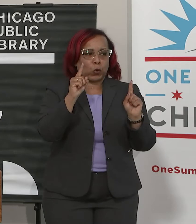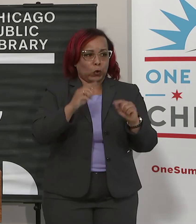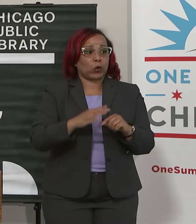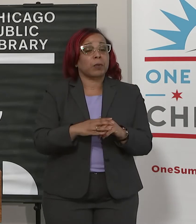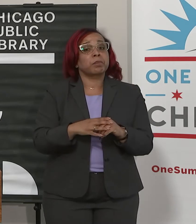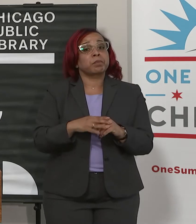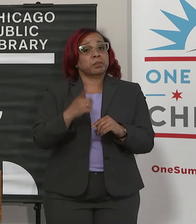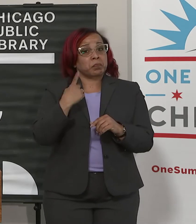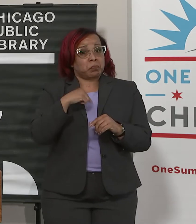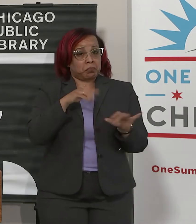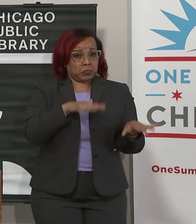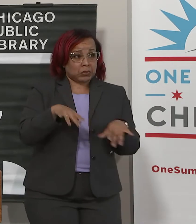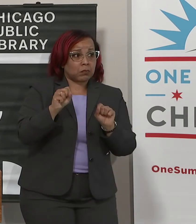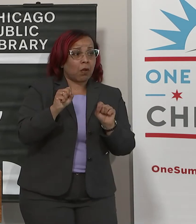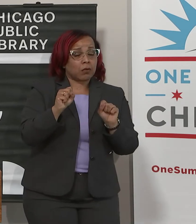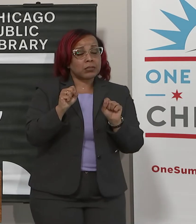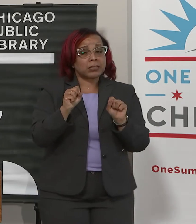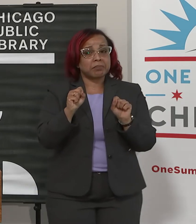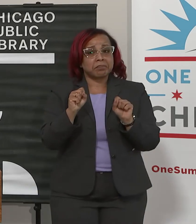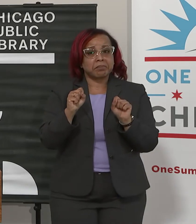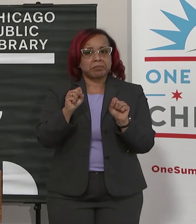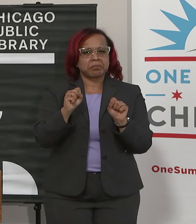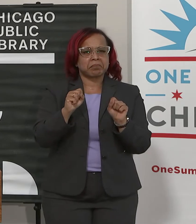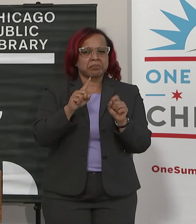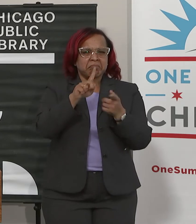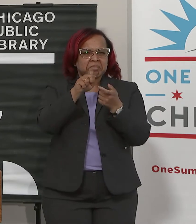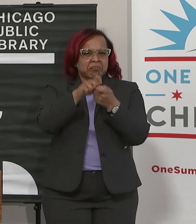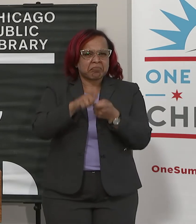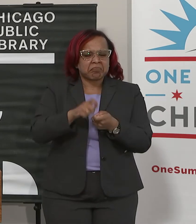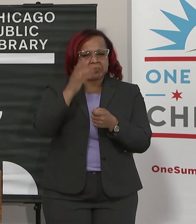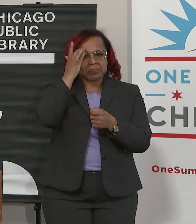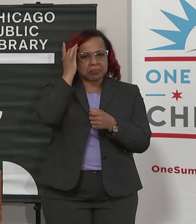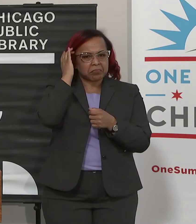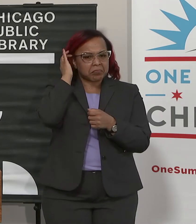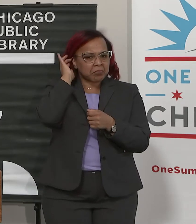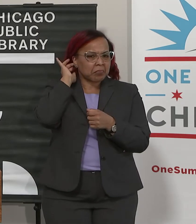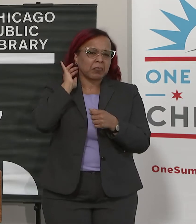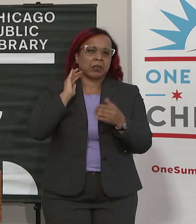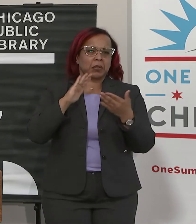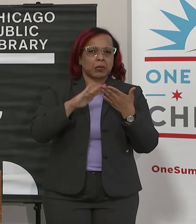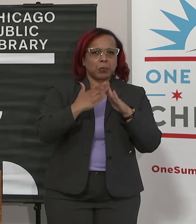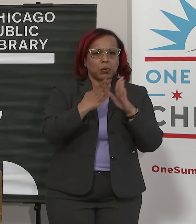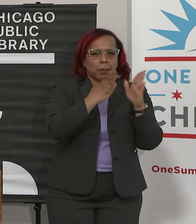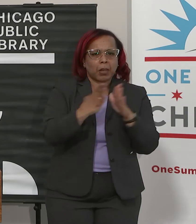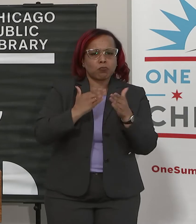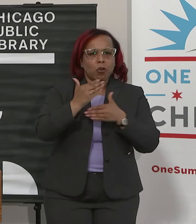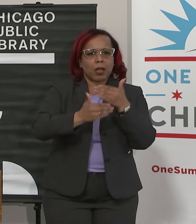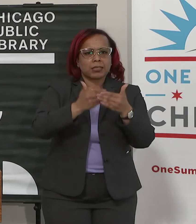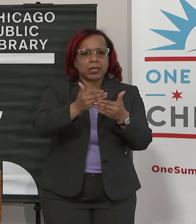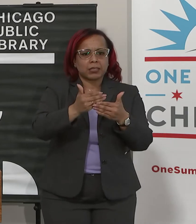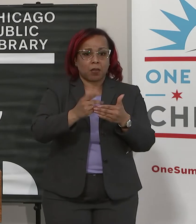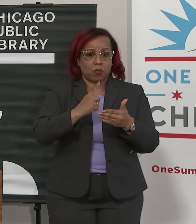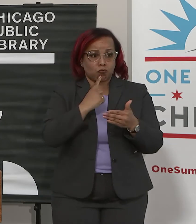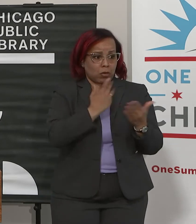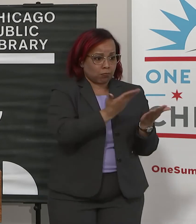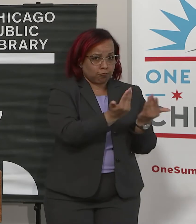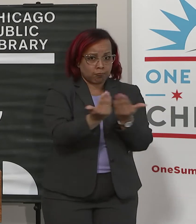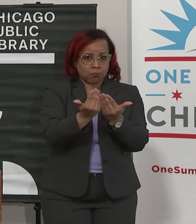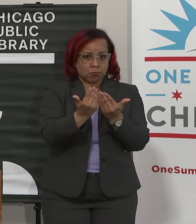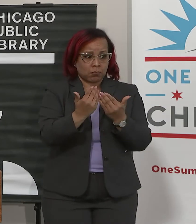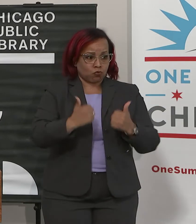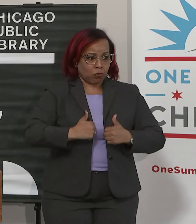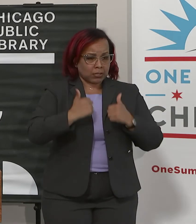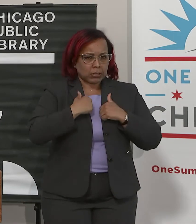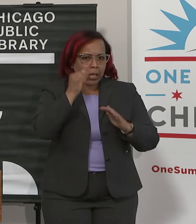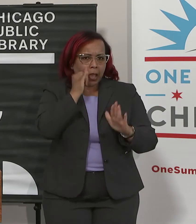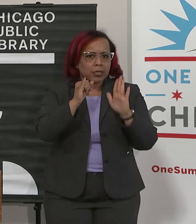we conducted a meticulous and community planning process that engaged residents to identify